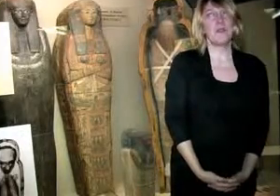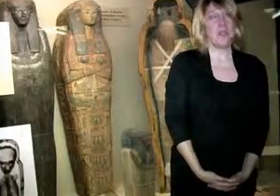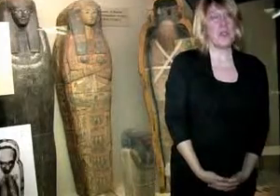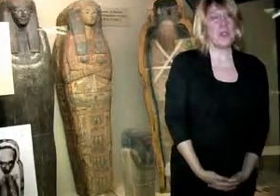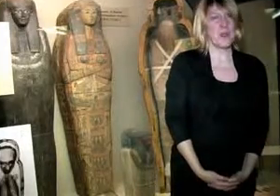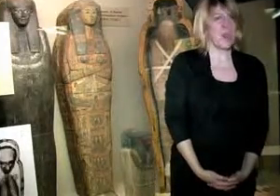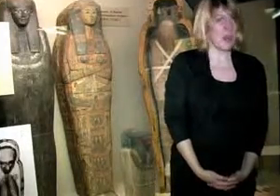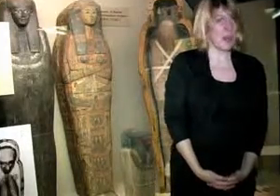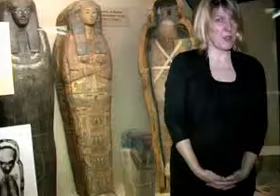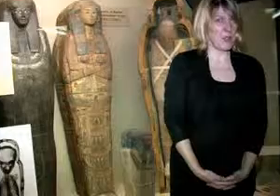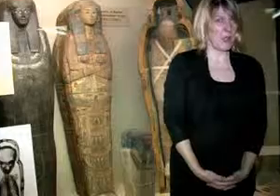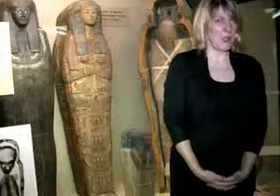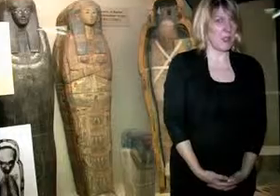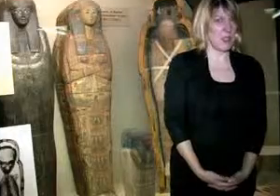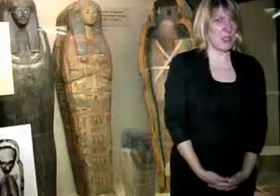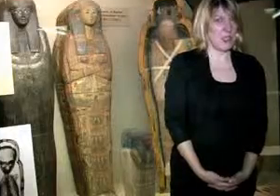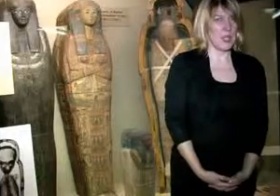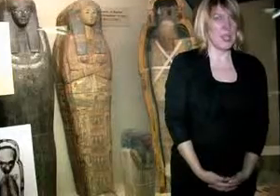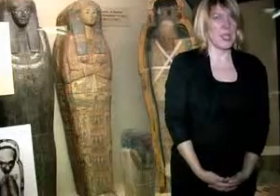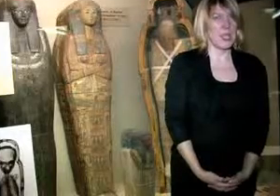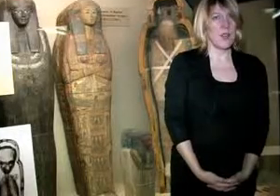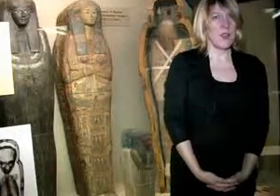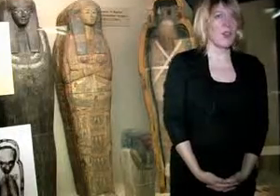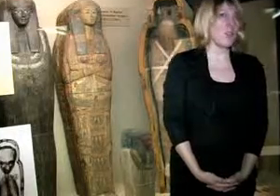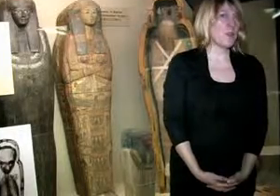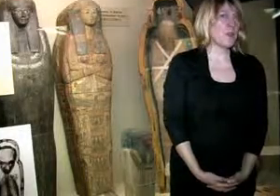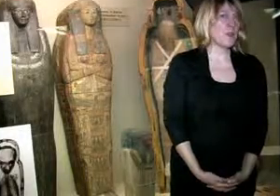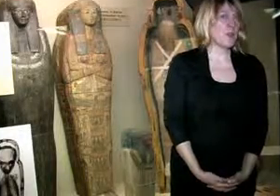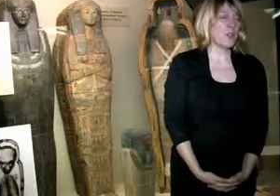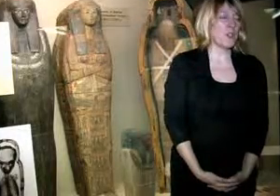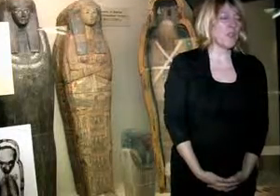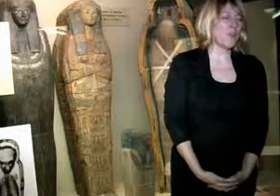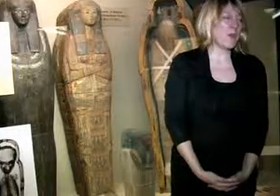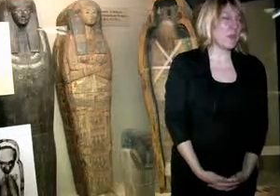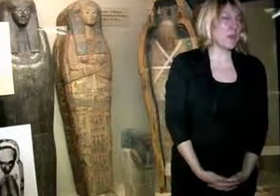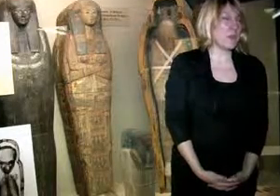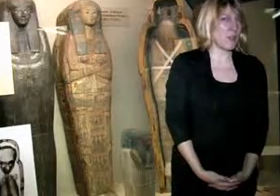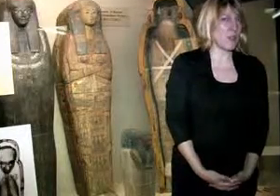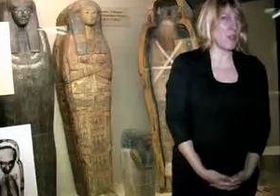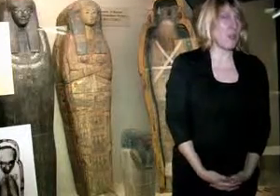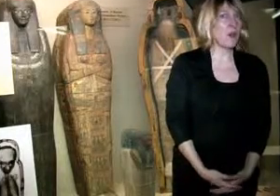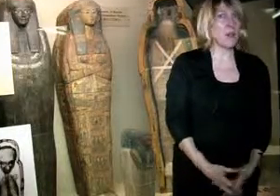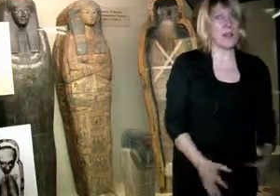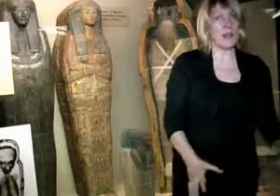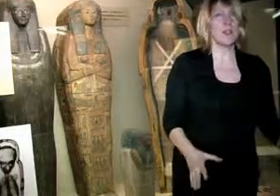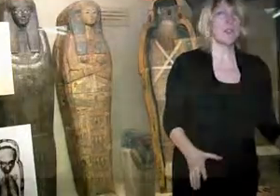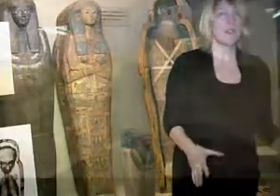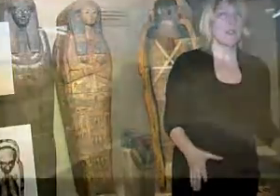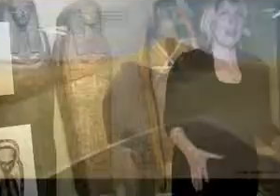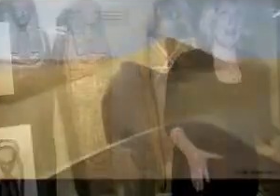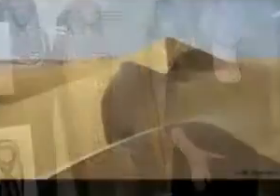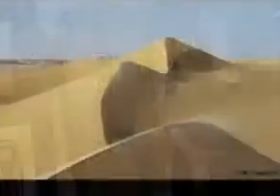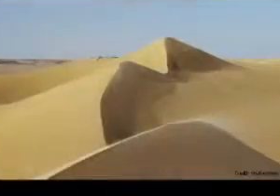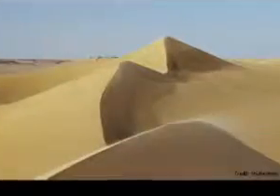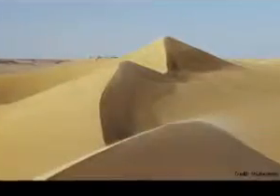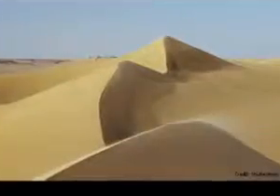before 3000 BC, the Egyptians would just have buried their dead right into the sand.